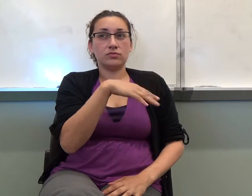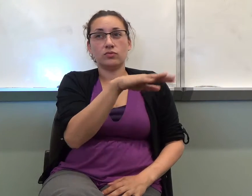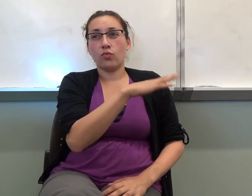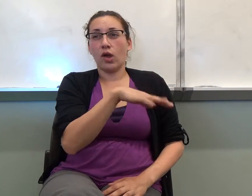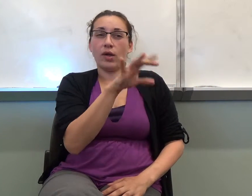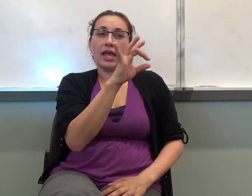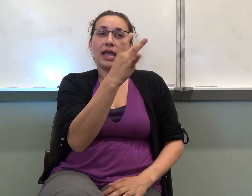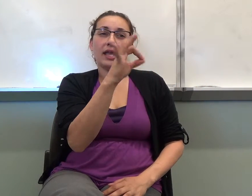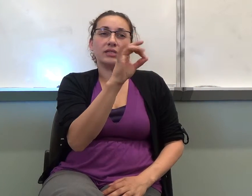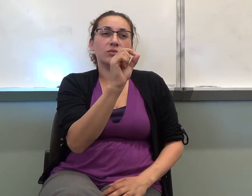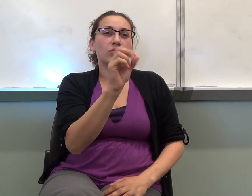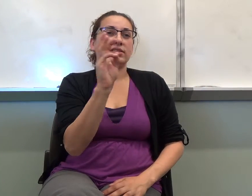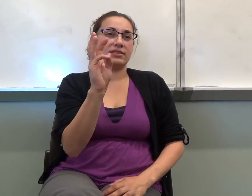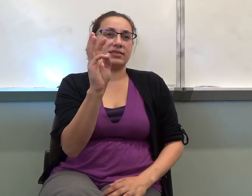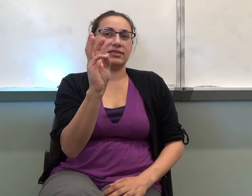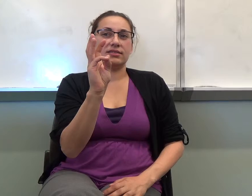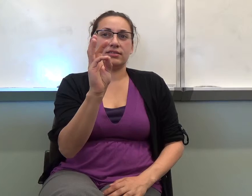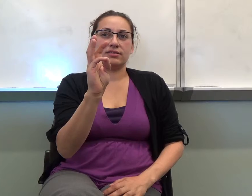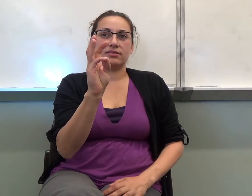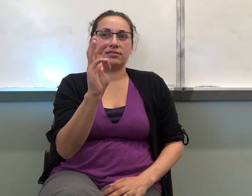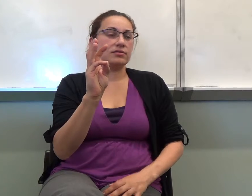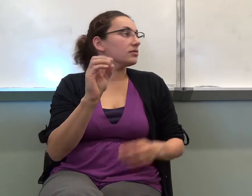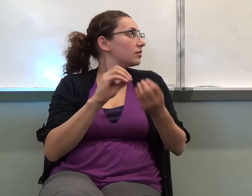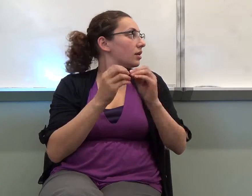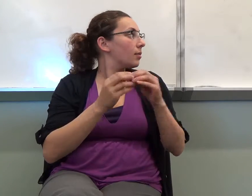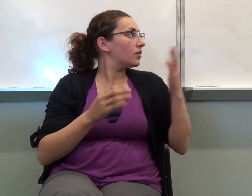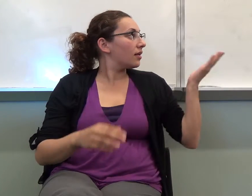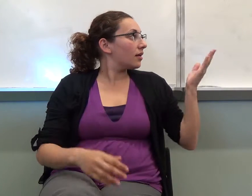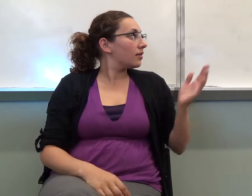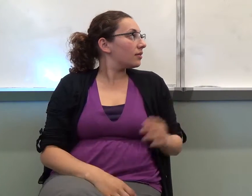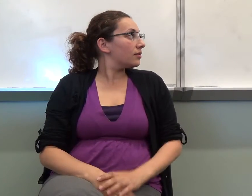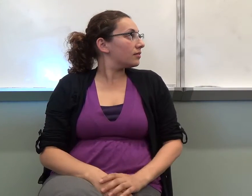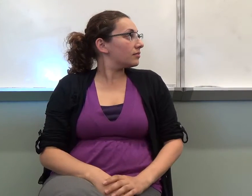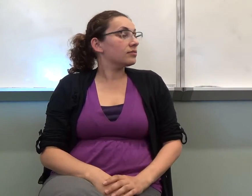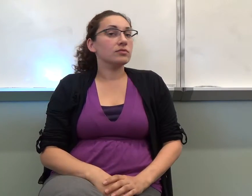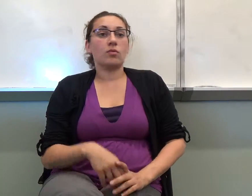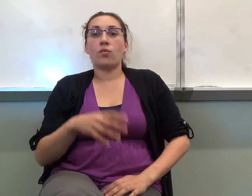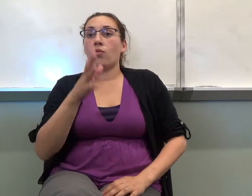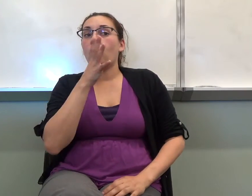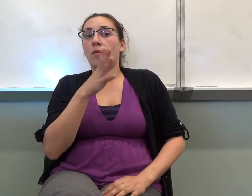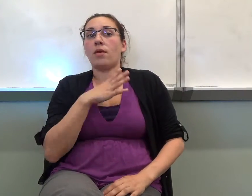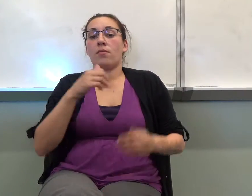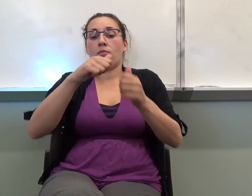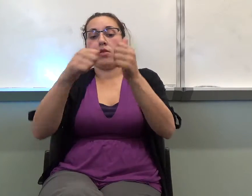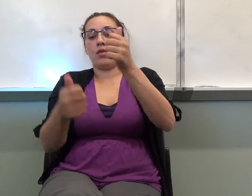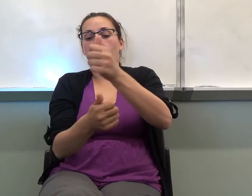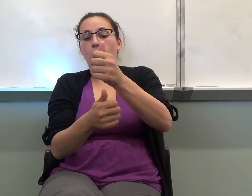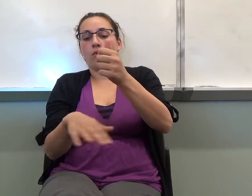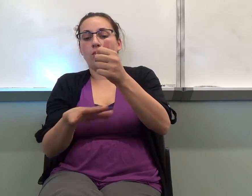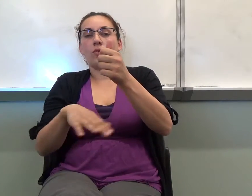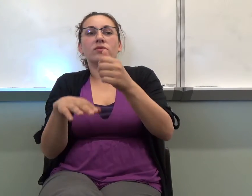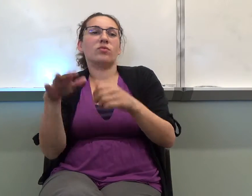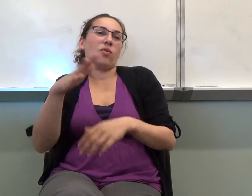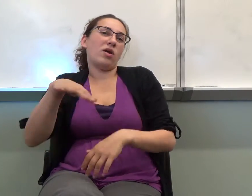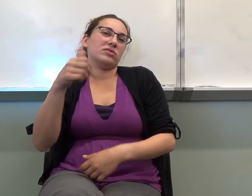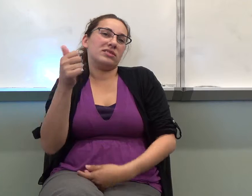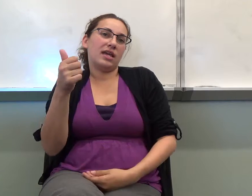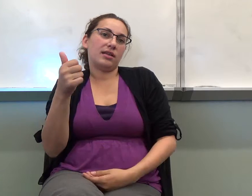18.6. It's these numbers right here. And the women are below that. They're at 10. So it may be around like